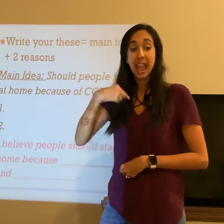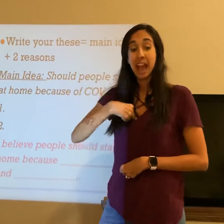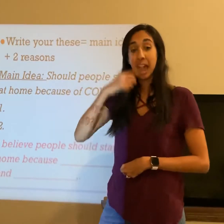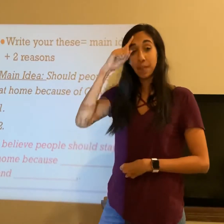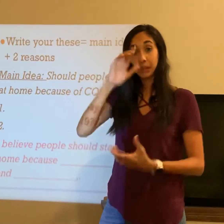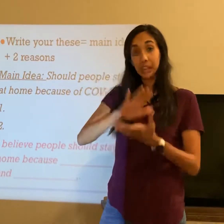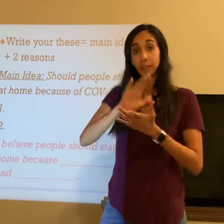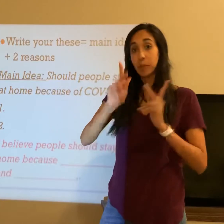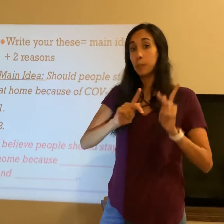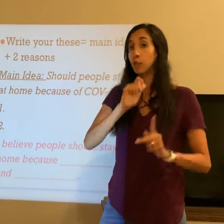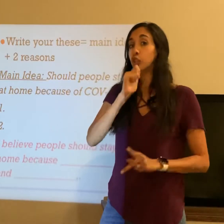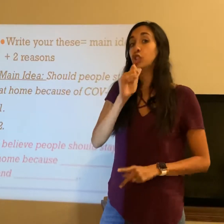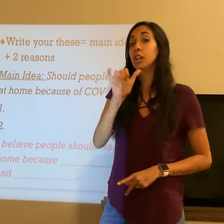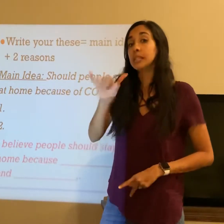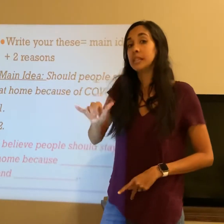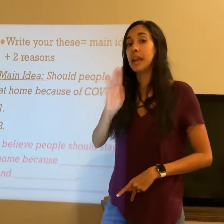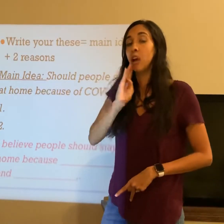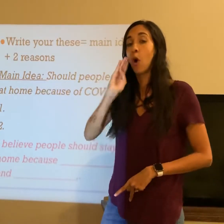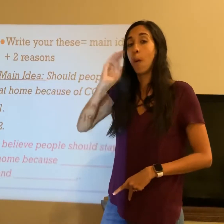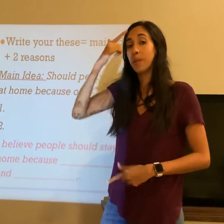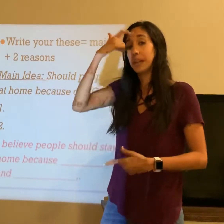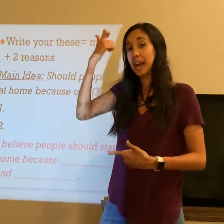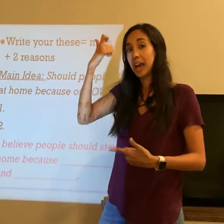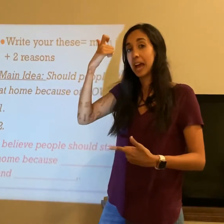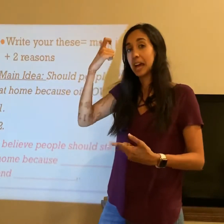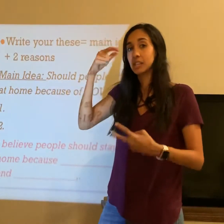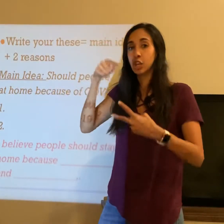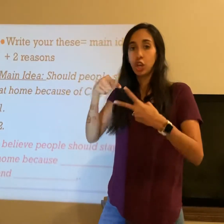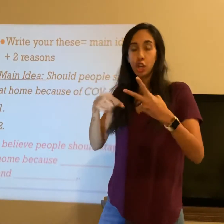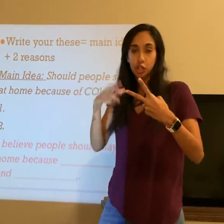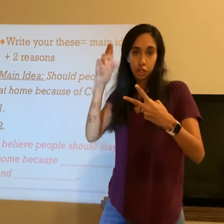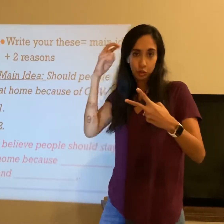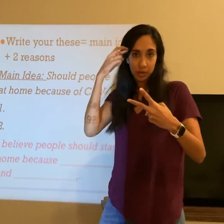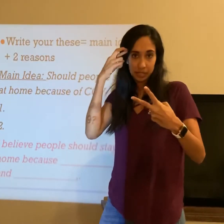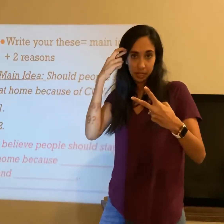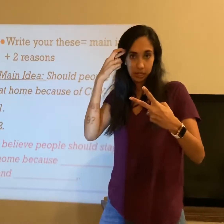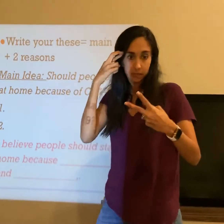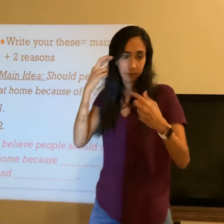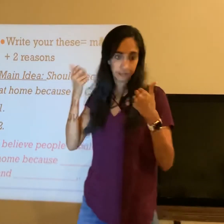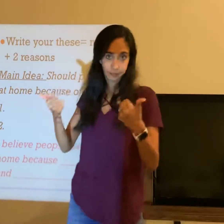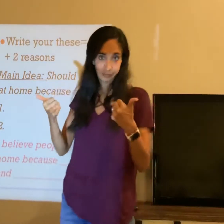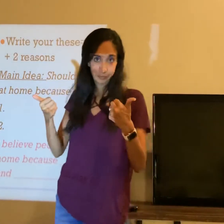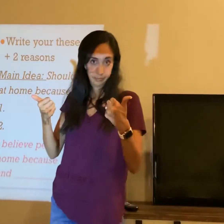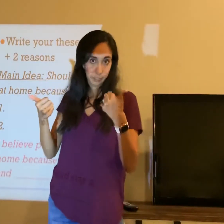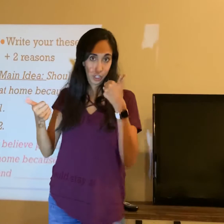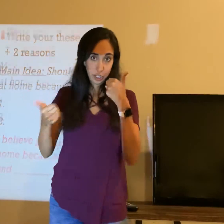I believe people shouldn't stay home because 2 reasons. Good?